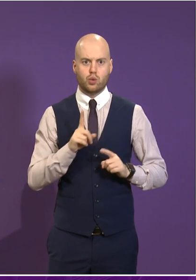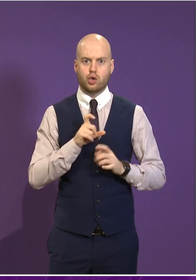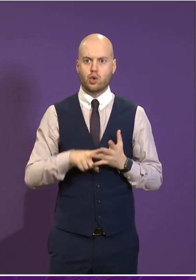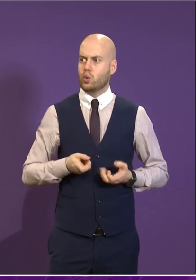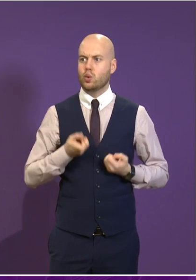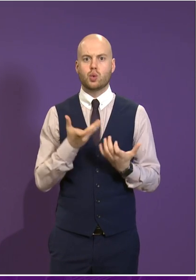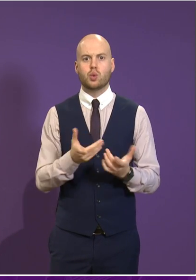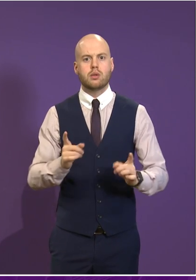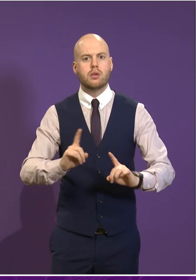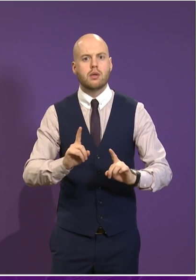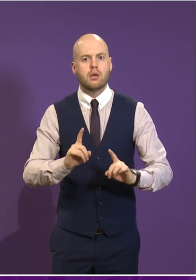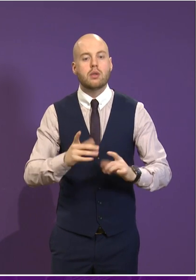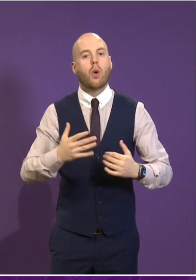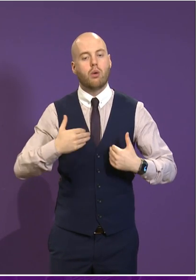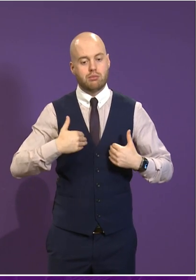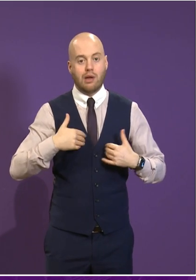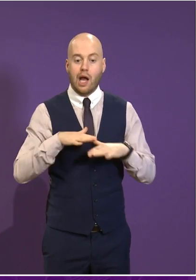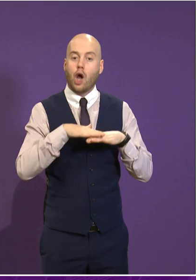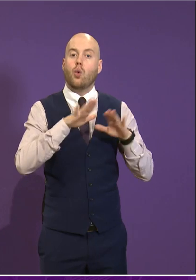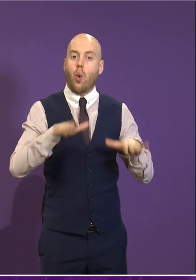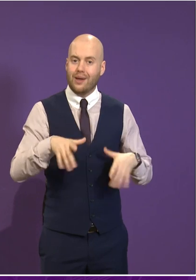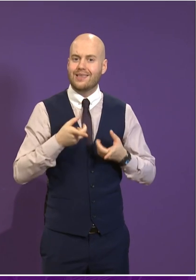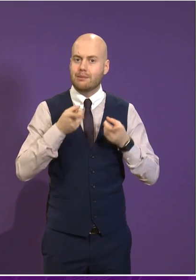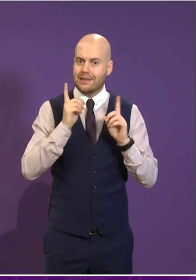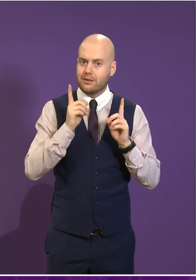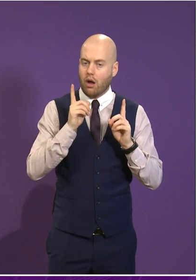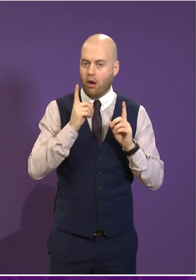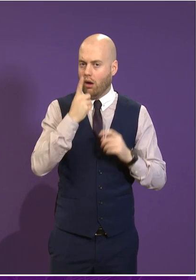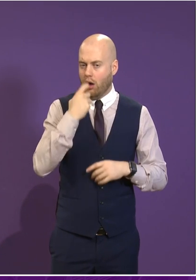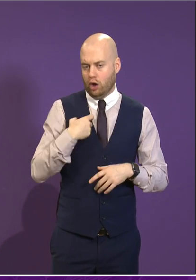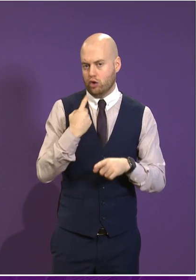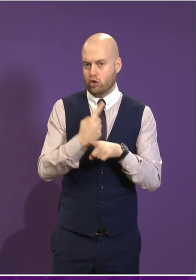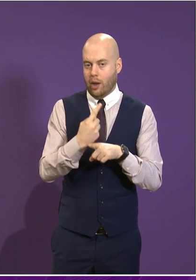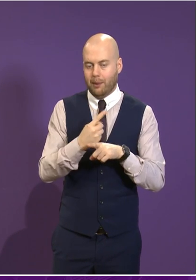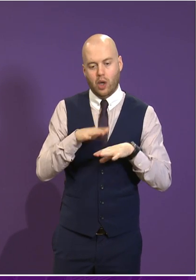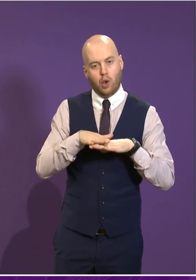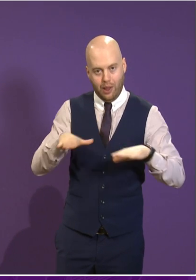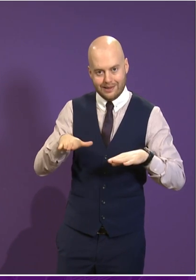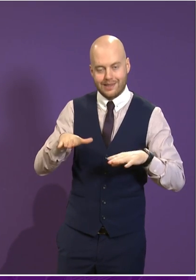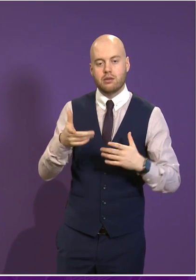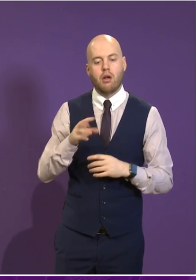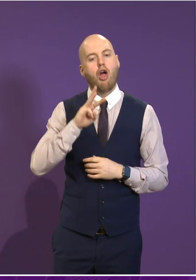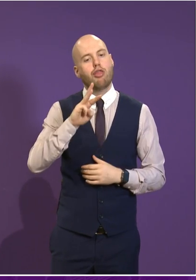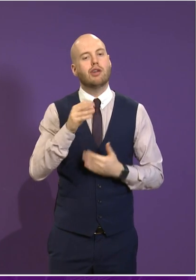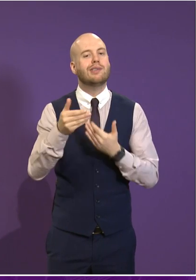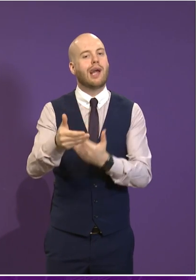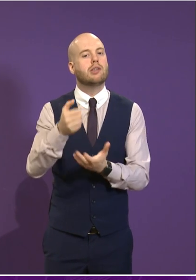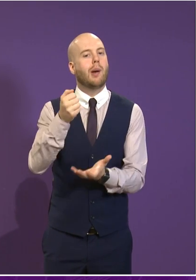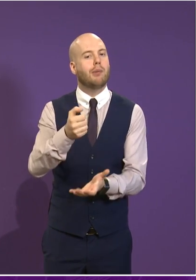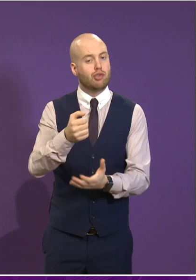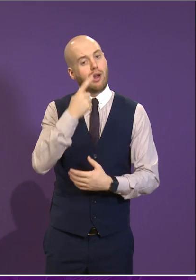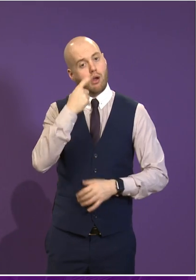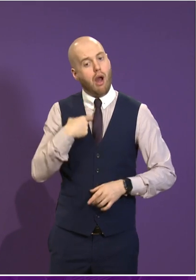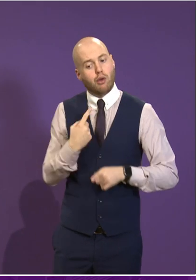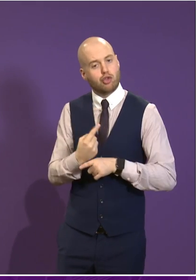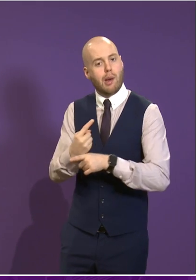as the Equalities Minister, I can point to the Equalities budget, can point to the third sector budget, but it's actually about the